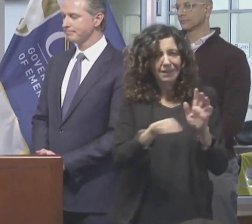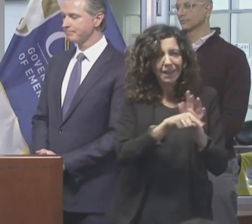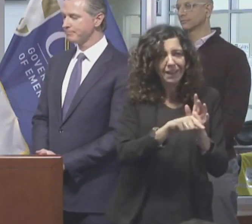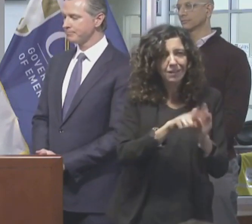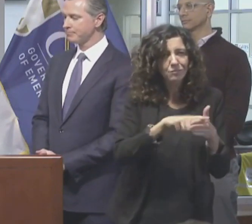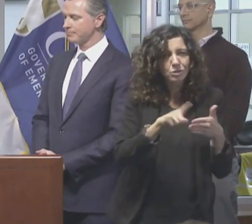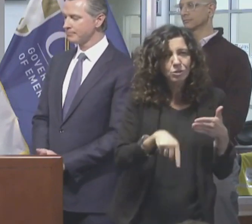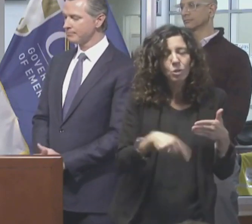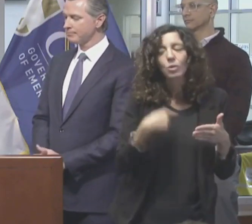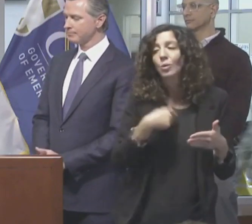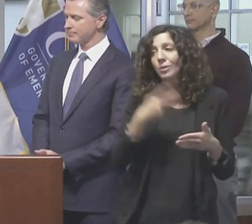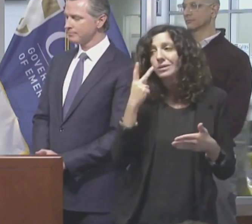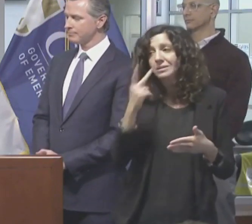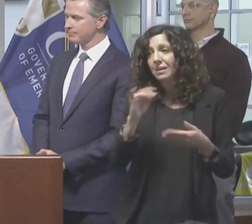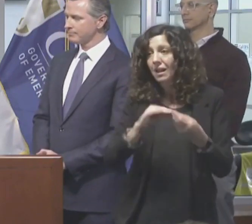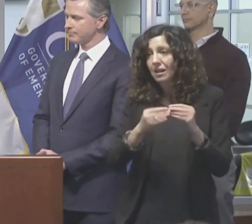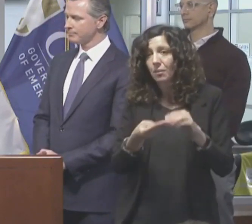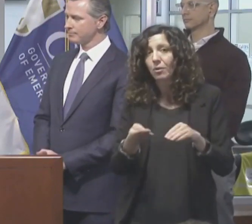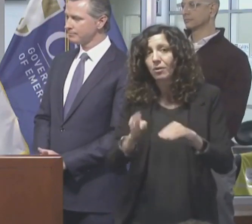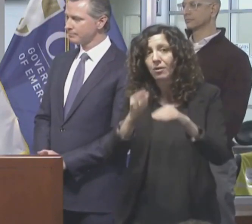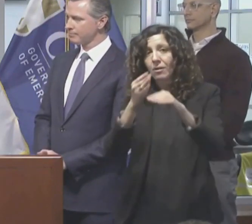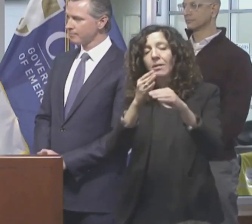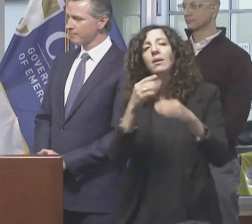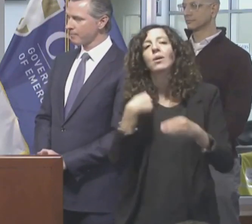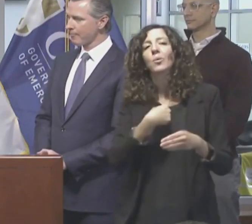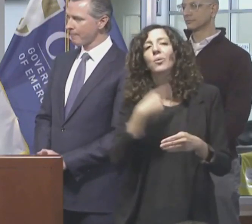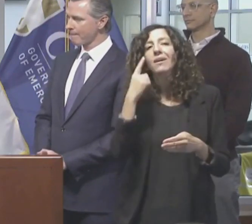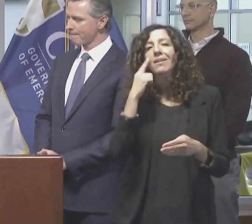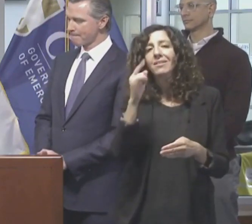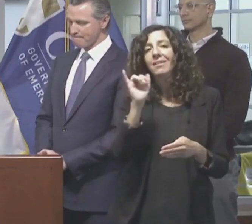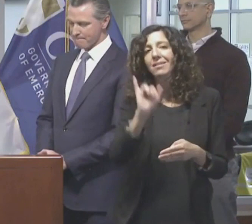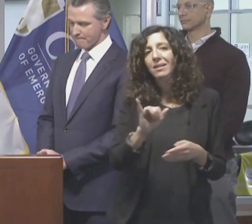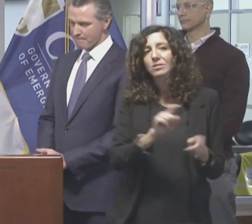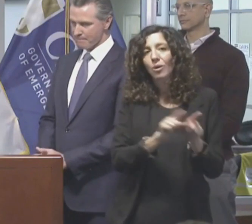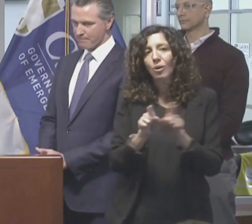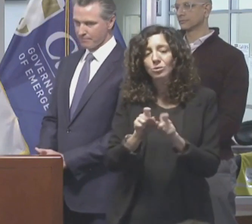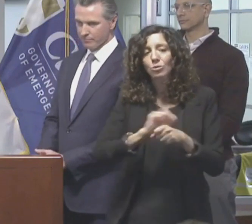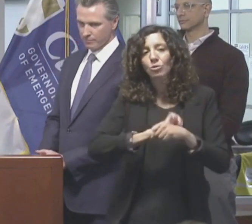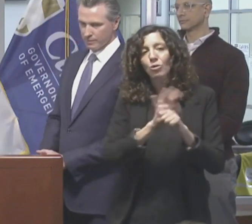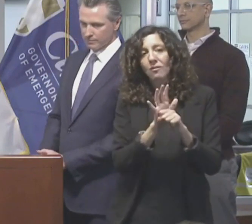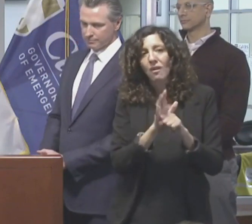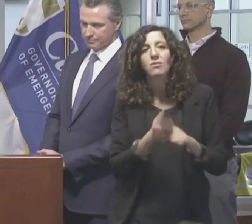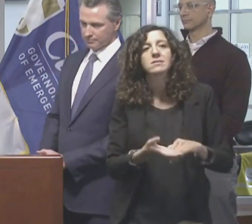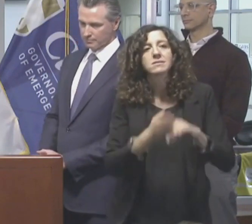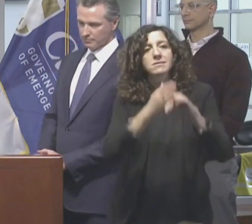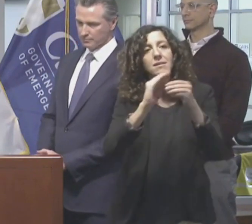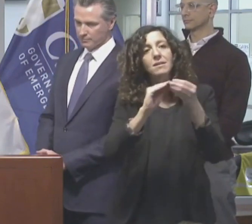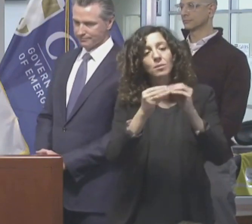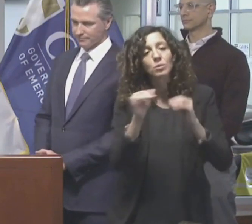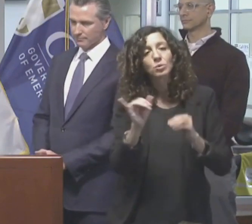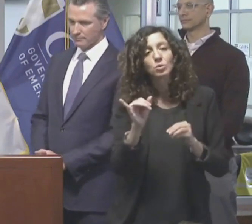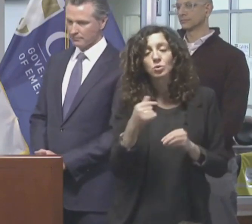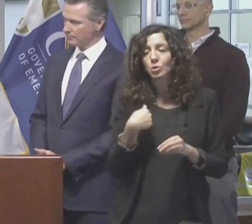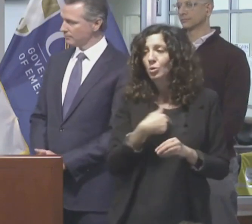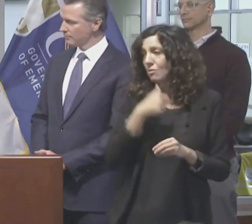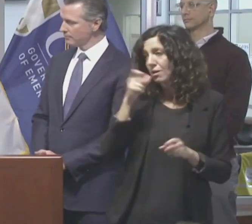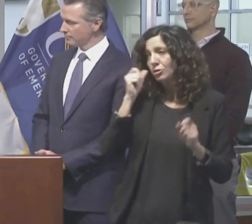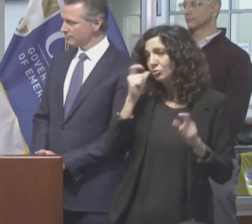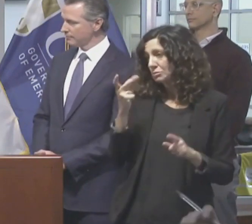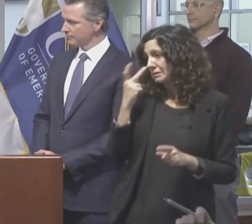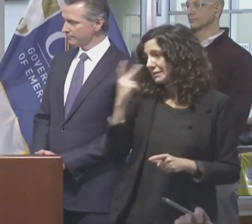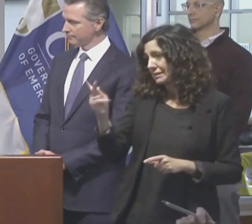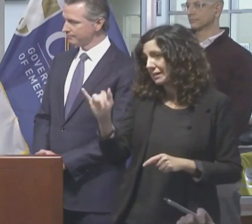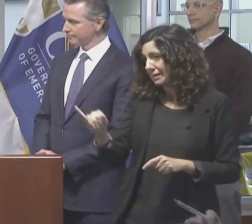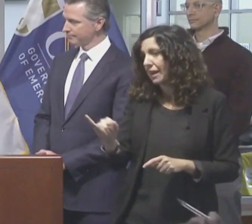think that that's reflecting an increase also in coronavirus in our state, as we've seen with the numbers coming out daily. So we are not surprised to see that either. It